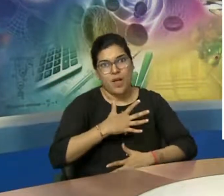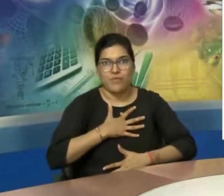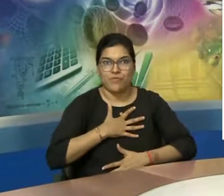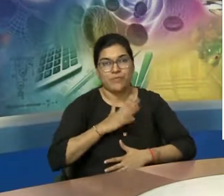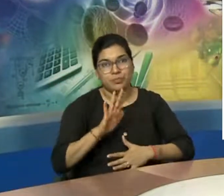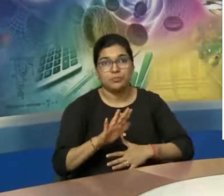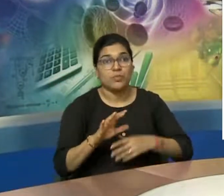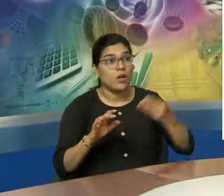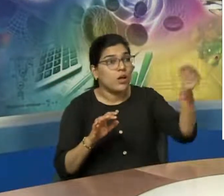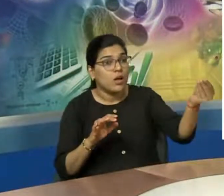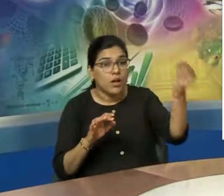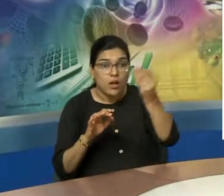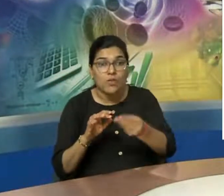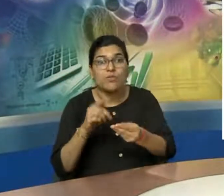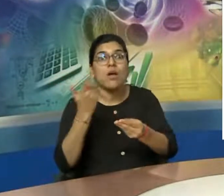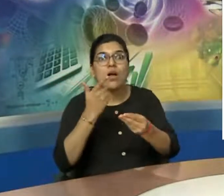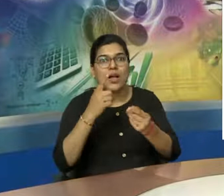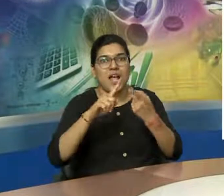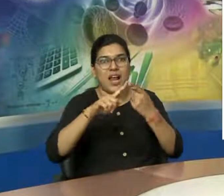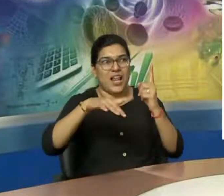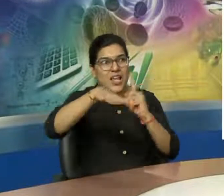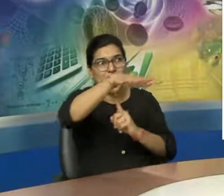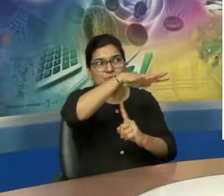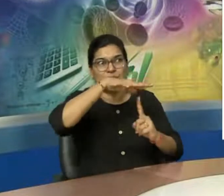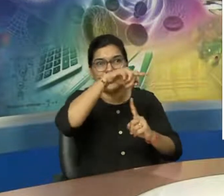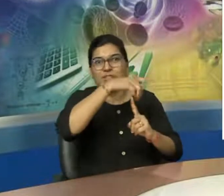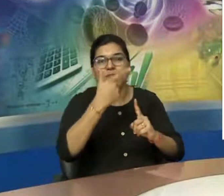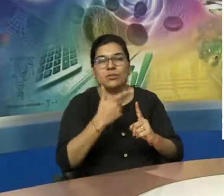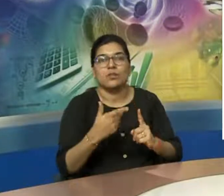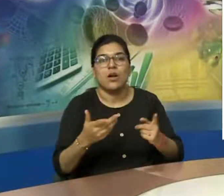In our environment also we interact with the other